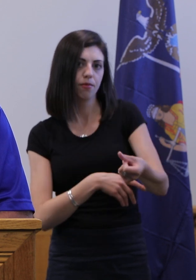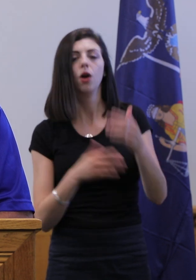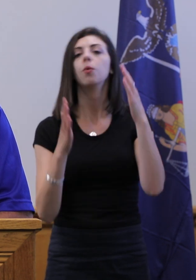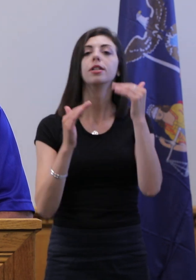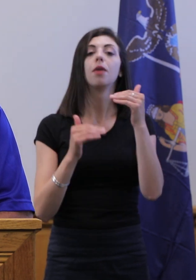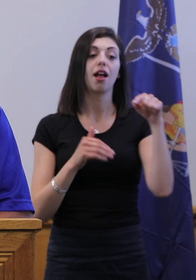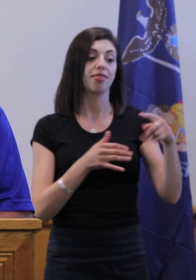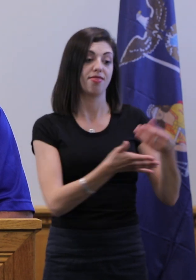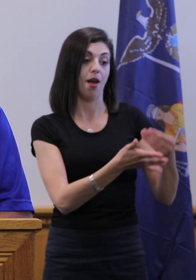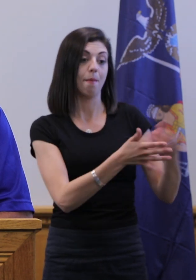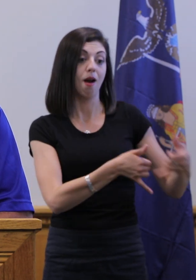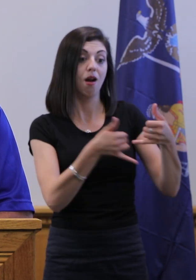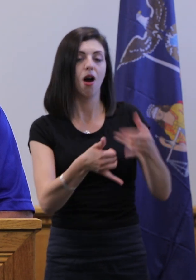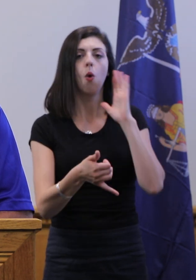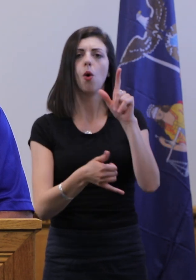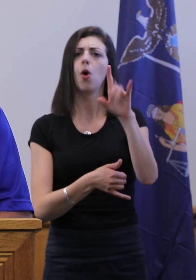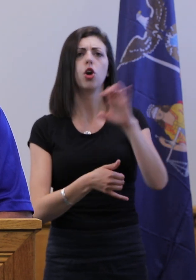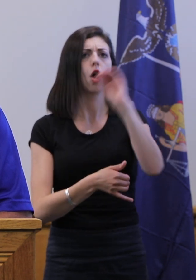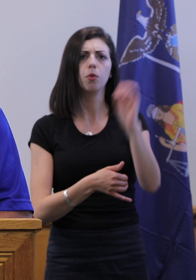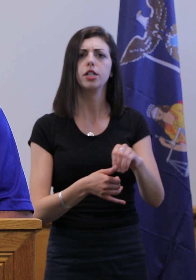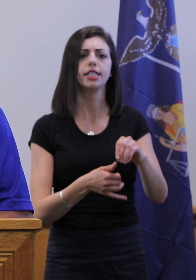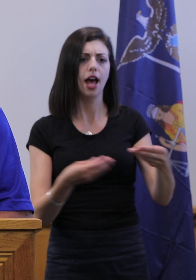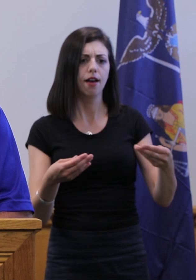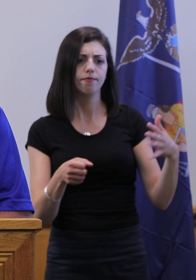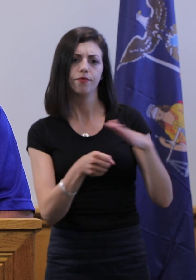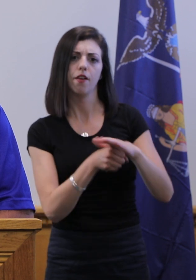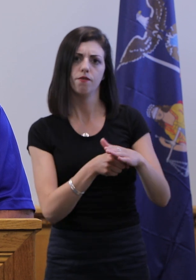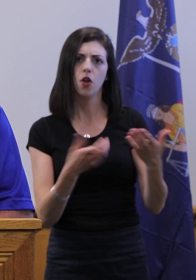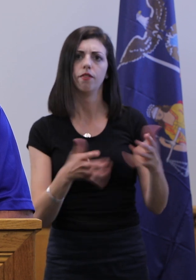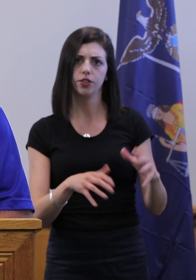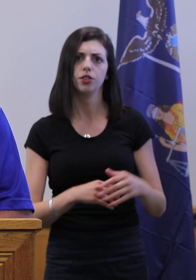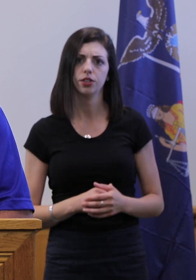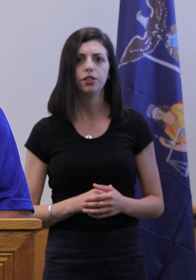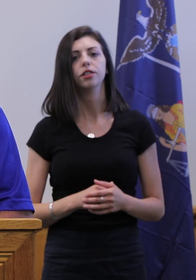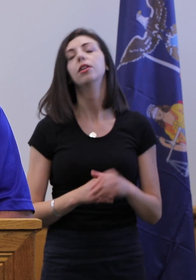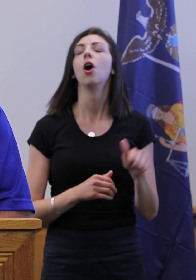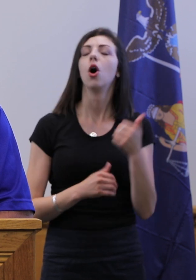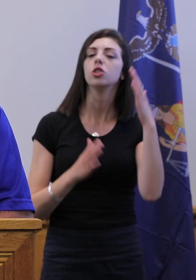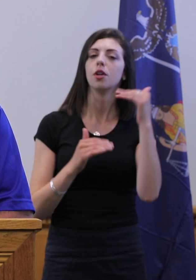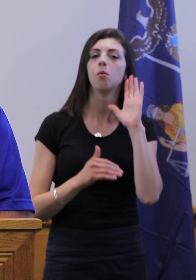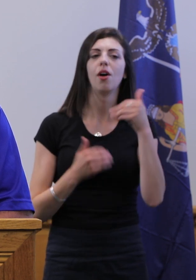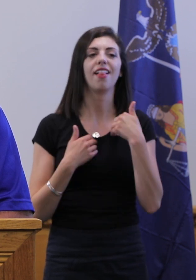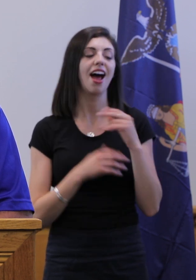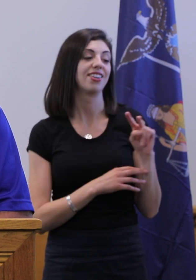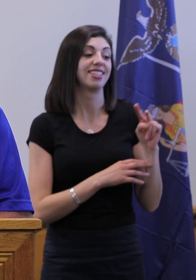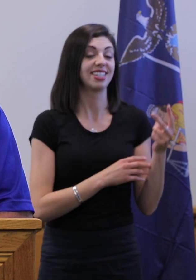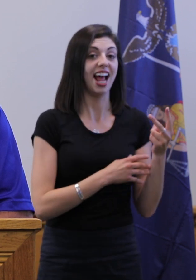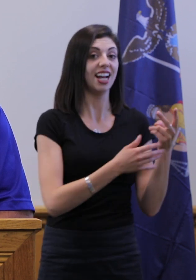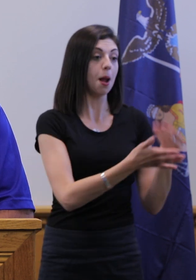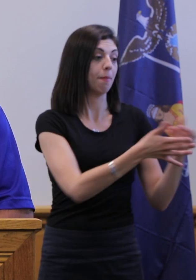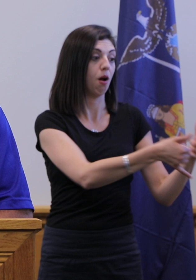be 100% awarded through federal funds and not require a local match. We also expect to receive another grant to cover the second